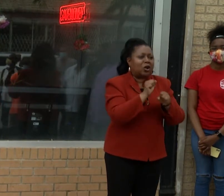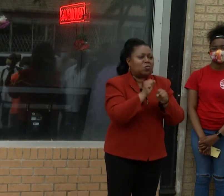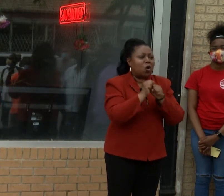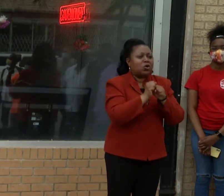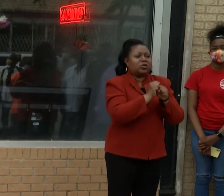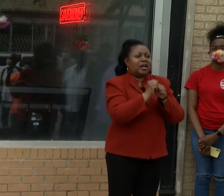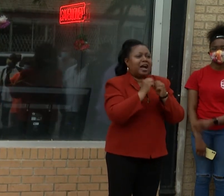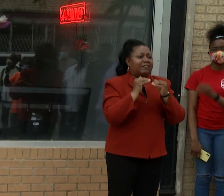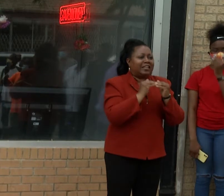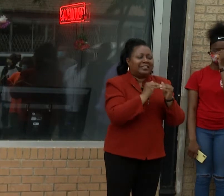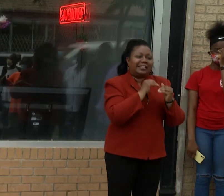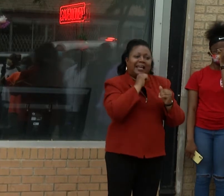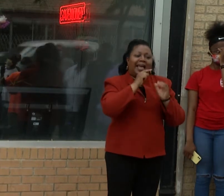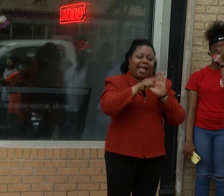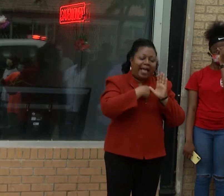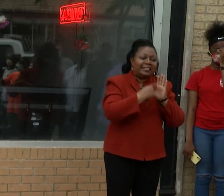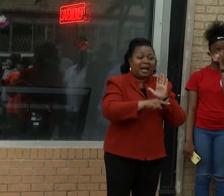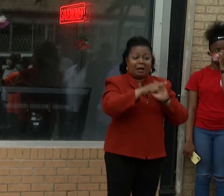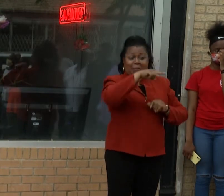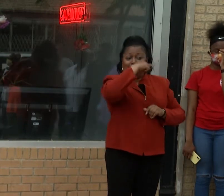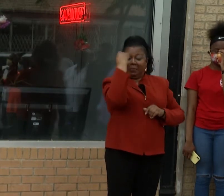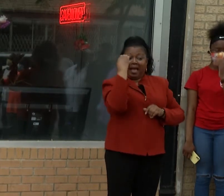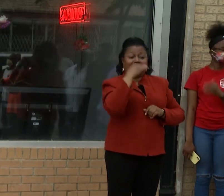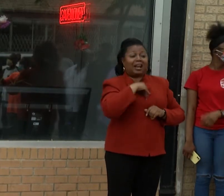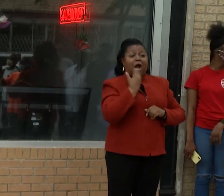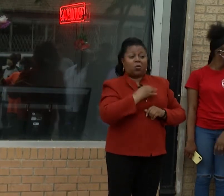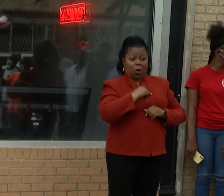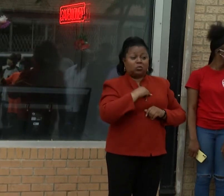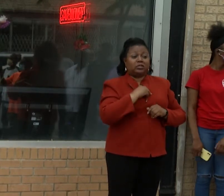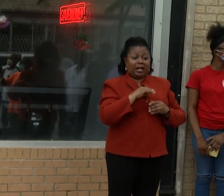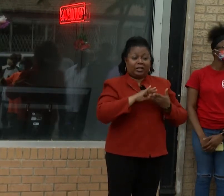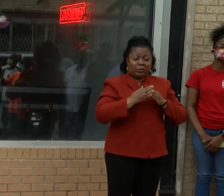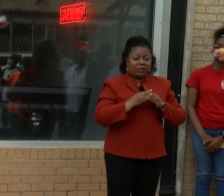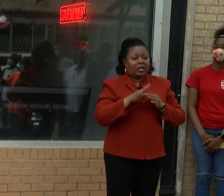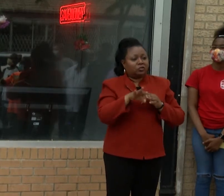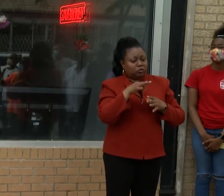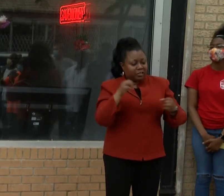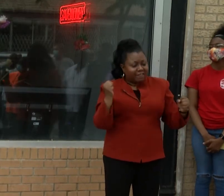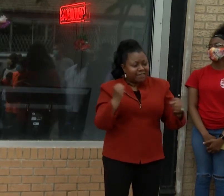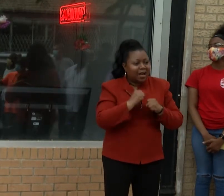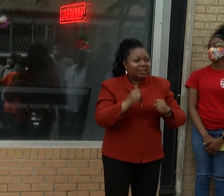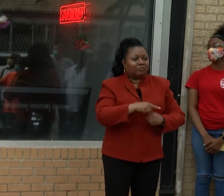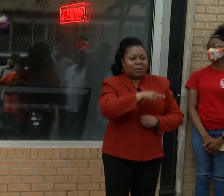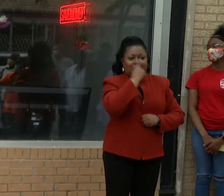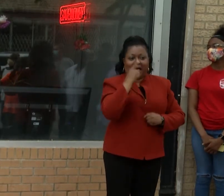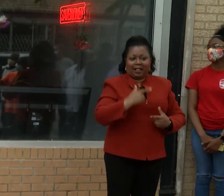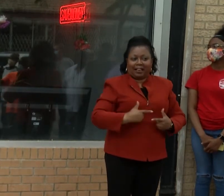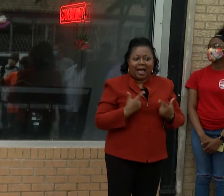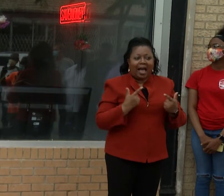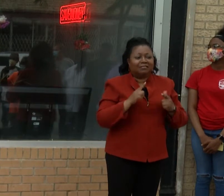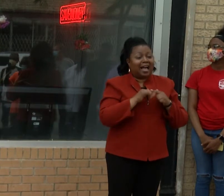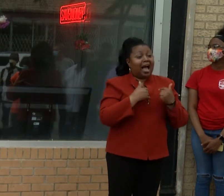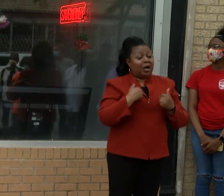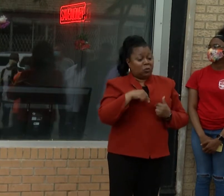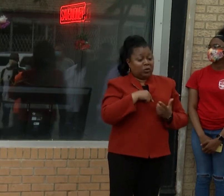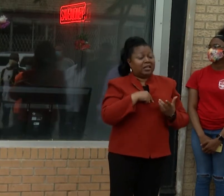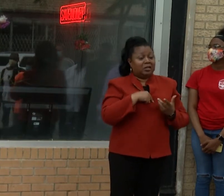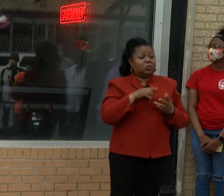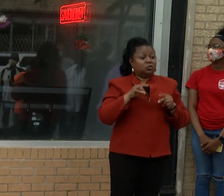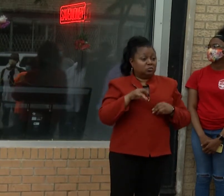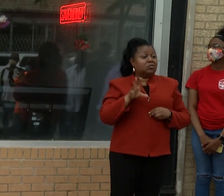addressing the anti-blackness in our own communities and choose to fight for black lives the way we would our